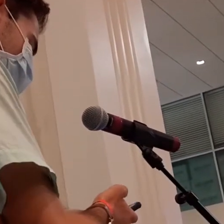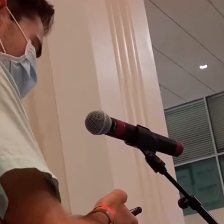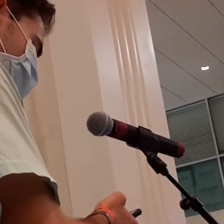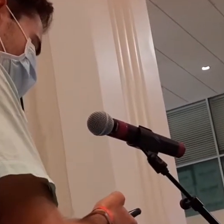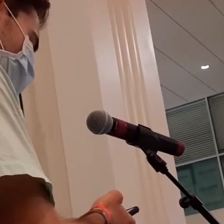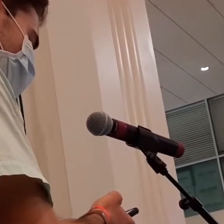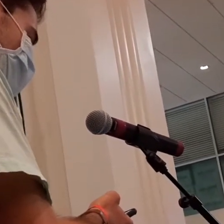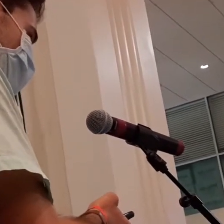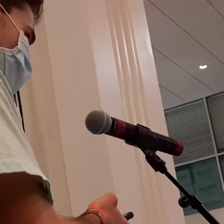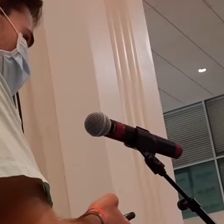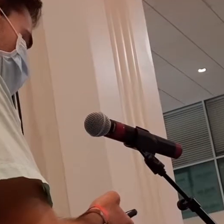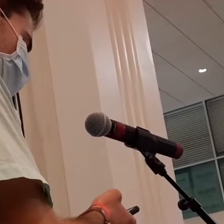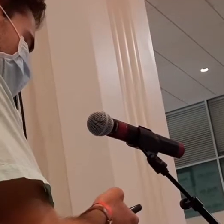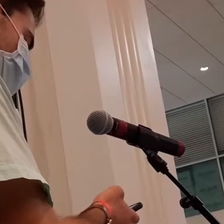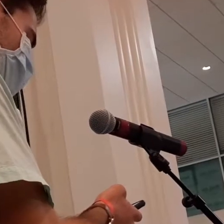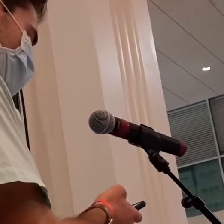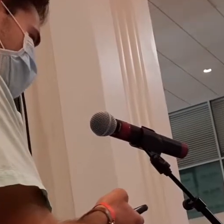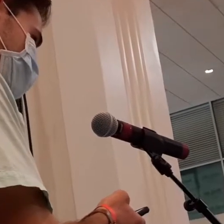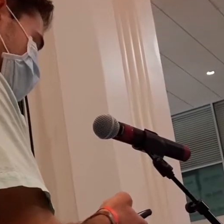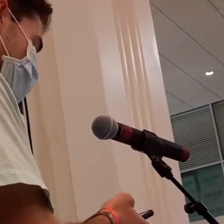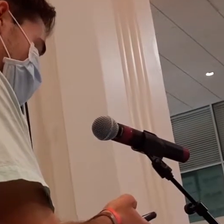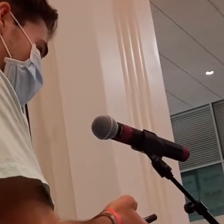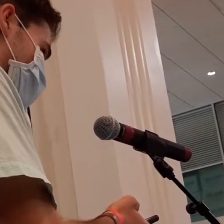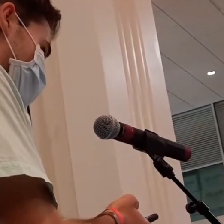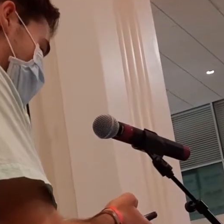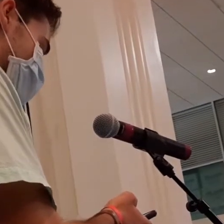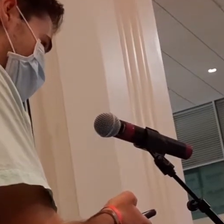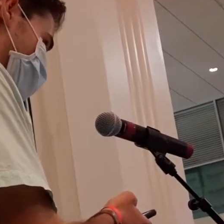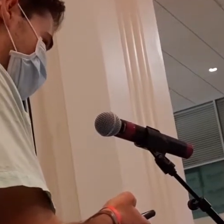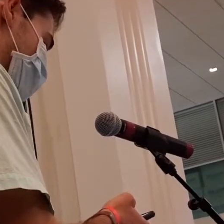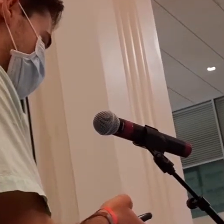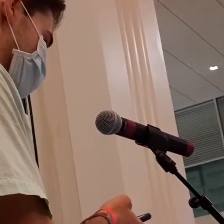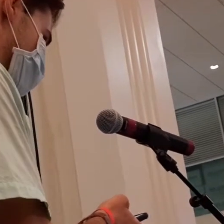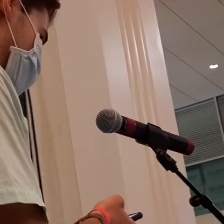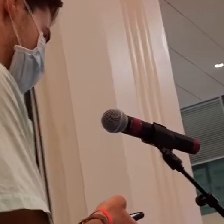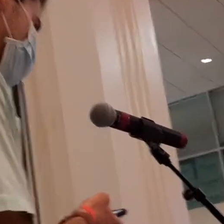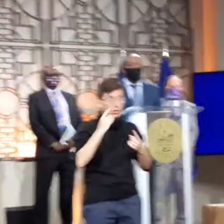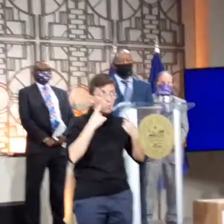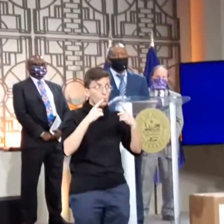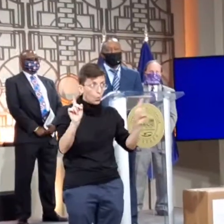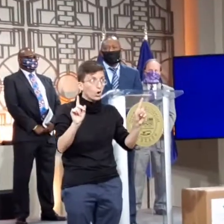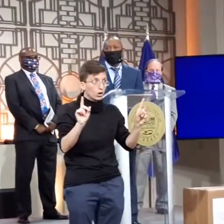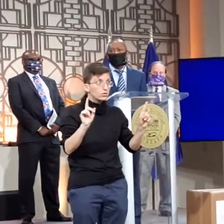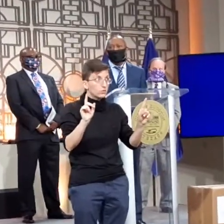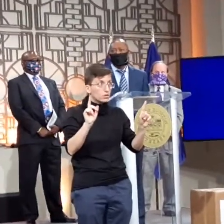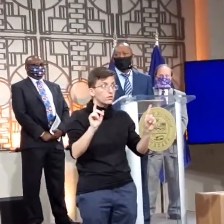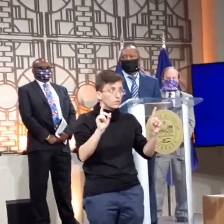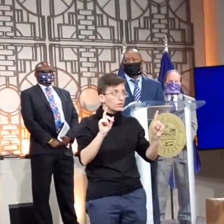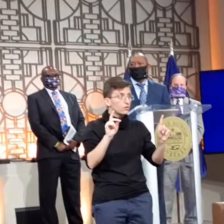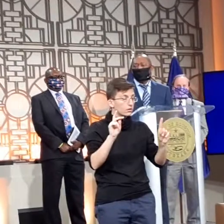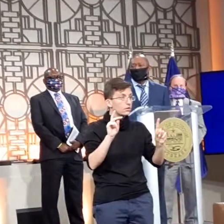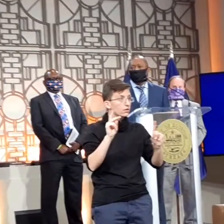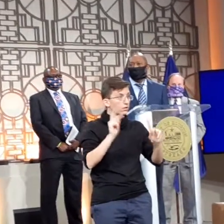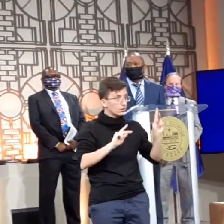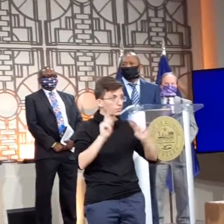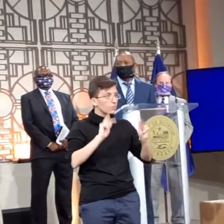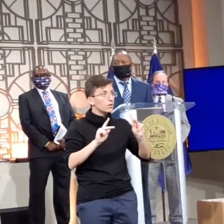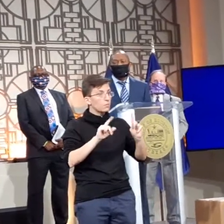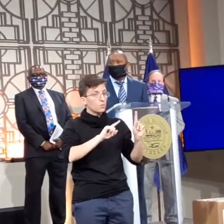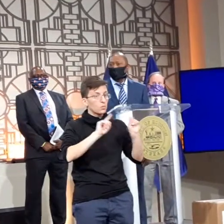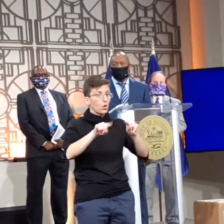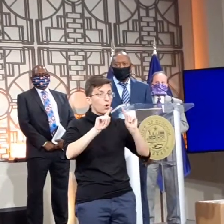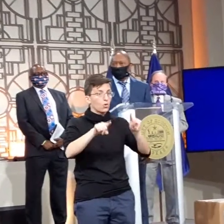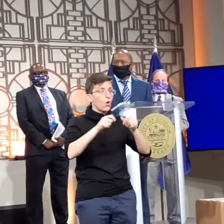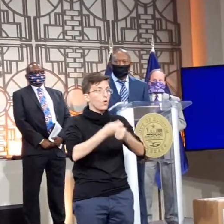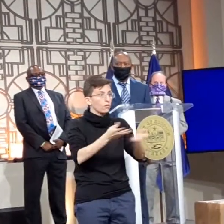there was a violation. Would that be your approach again if there's some sort of new mask order imposed? Yes. People were coming out to the mask distributions